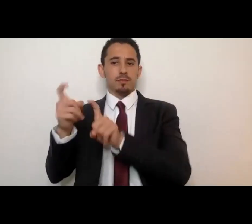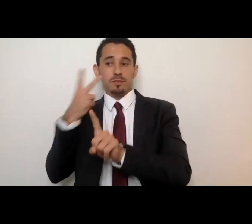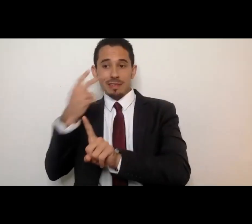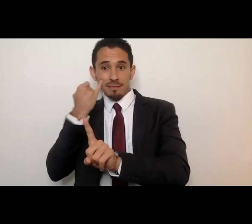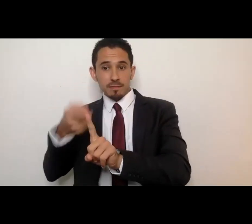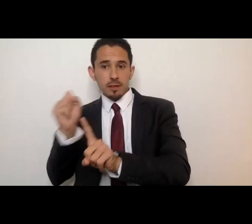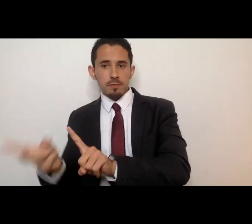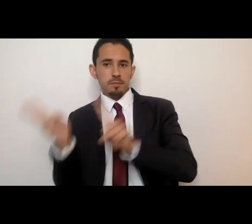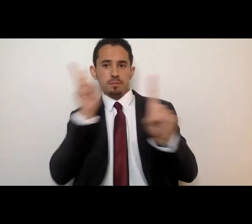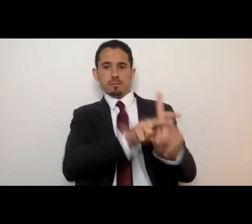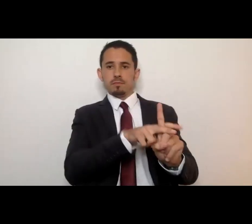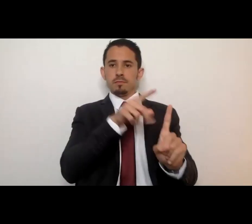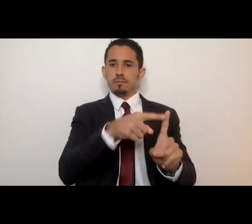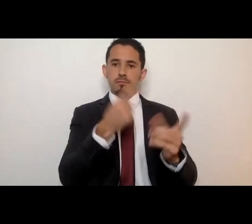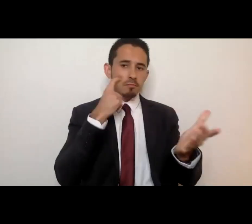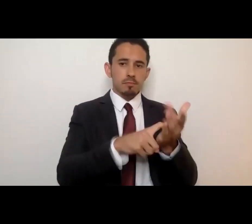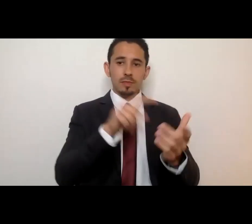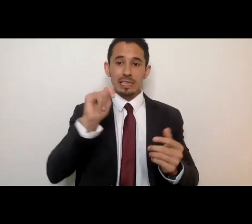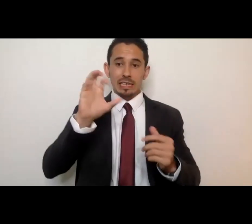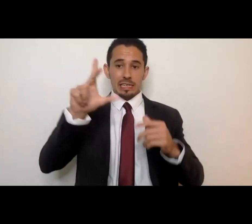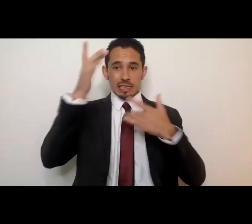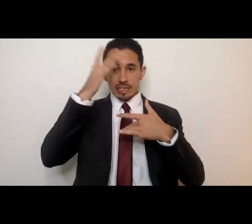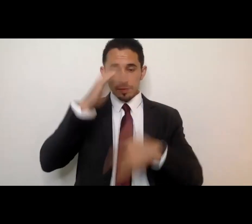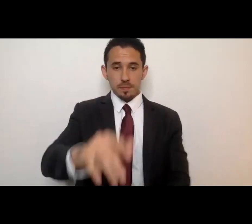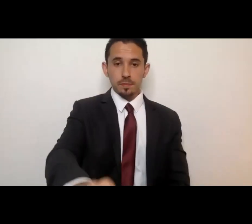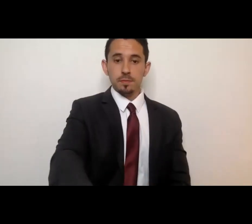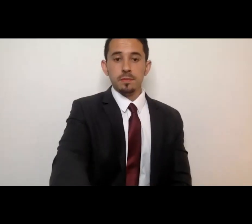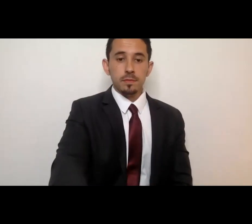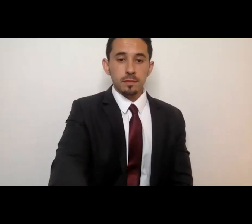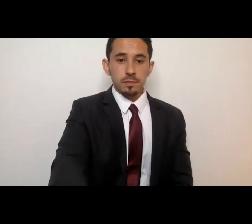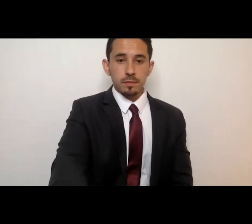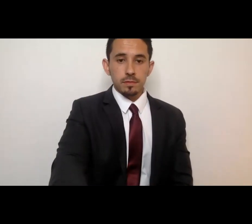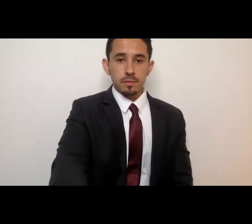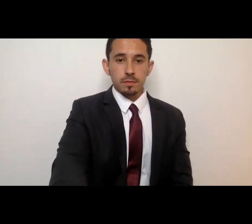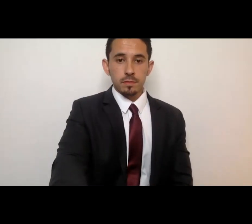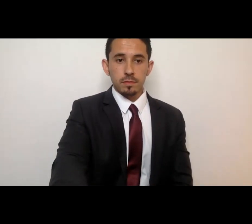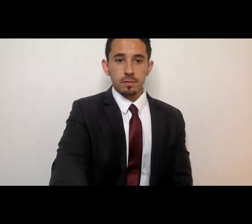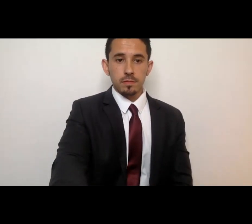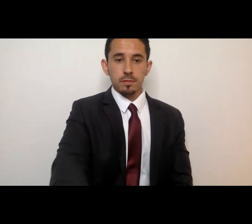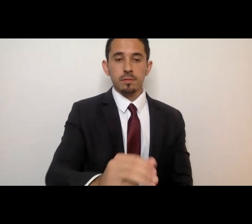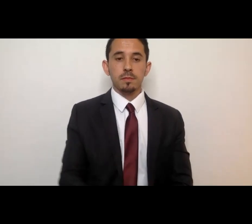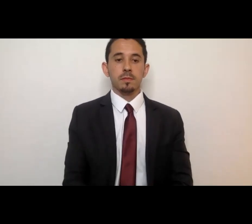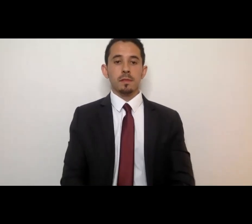So this aim is looking at a new diagnostic test to see that it can be applied to the detection of tick-borne diseases.